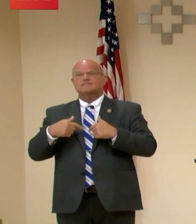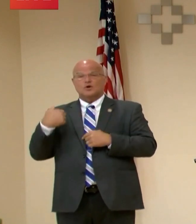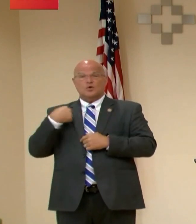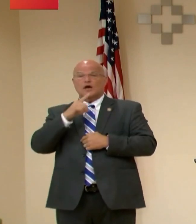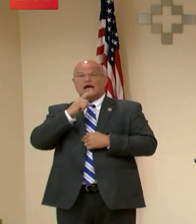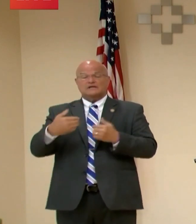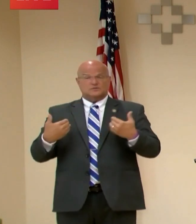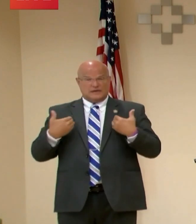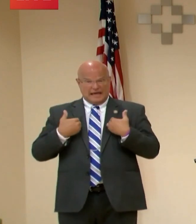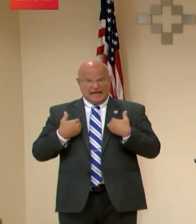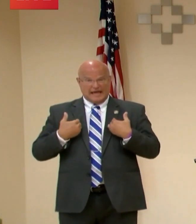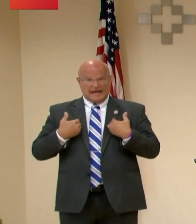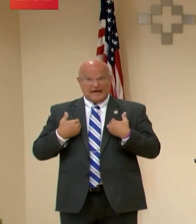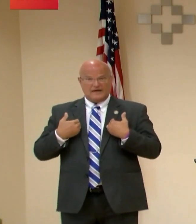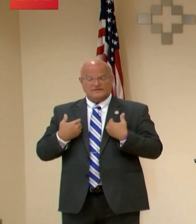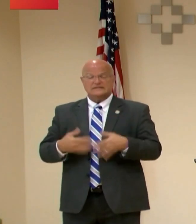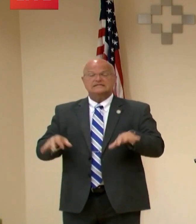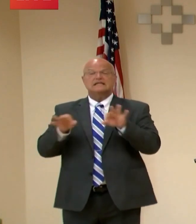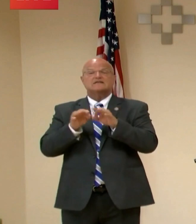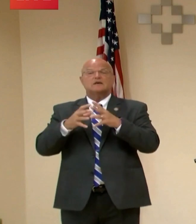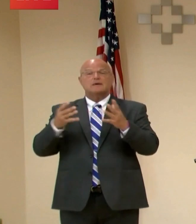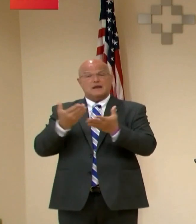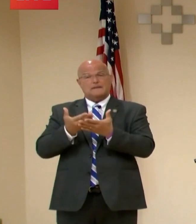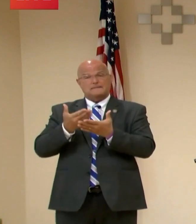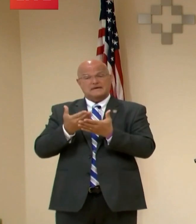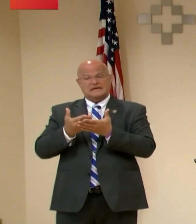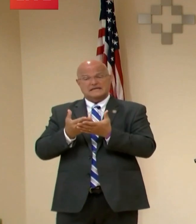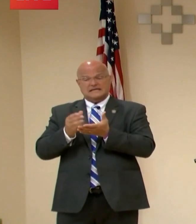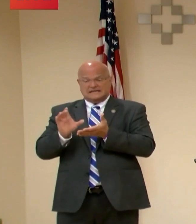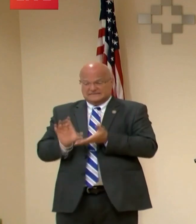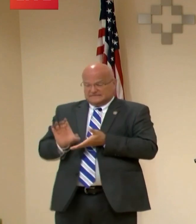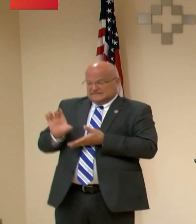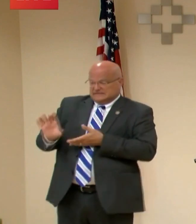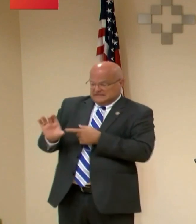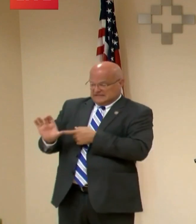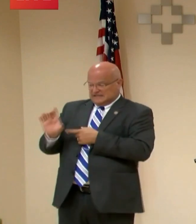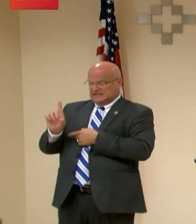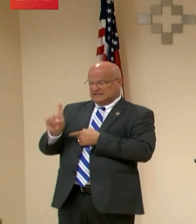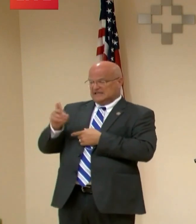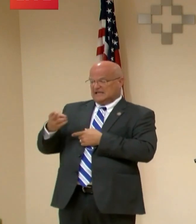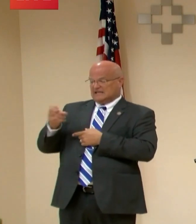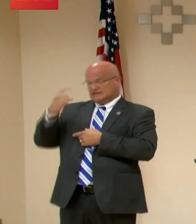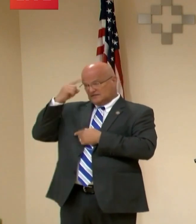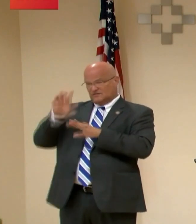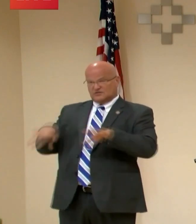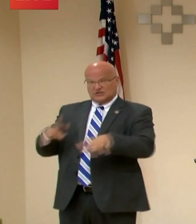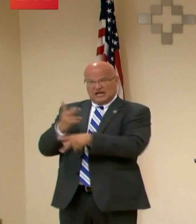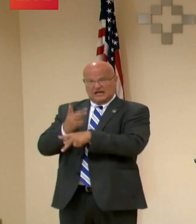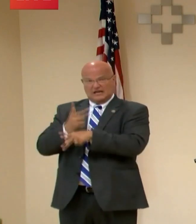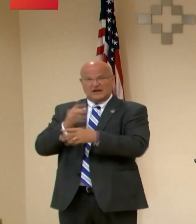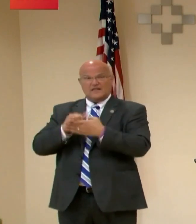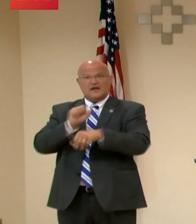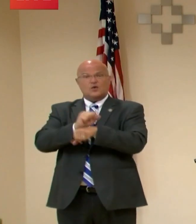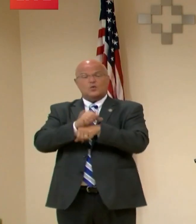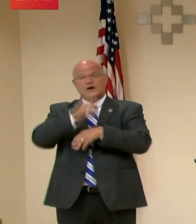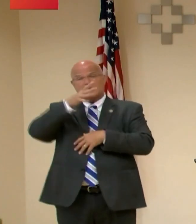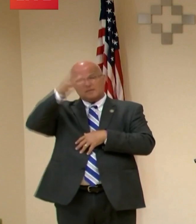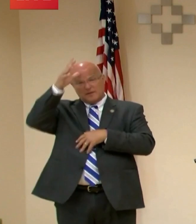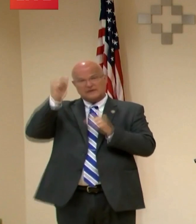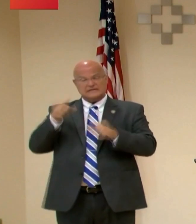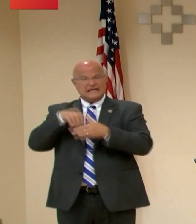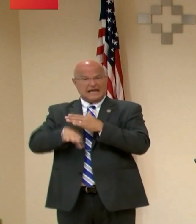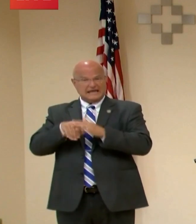We actually have a significant amount of money set forth in DHS for child care that working parents